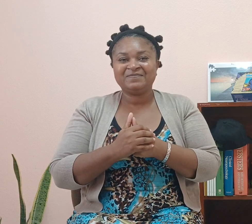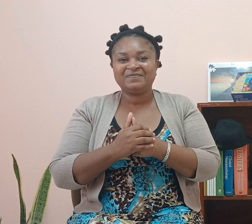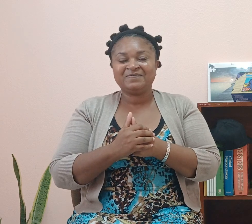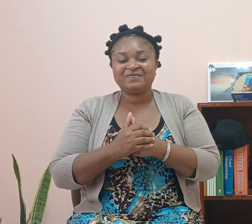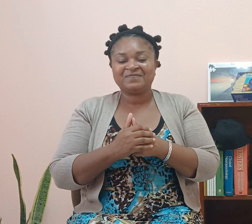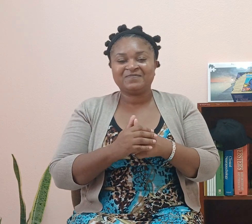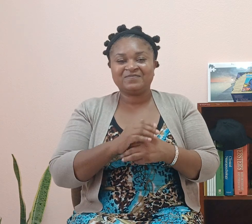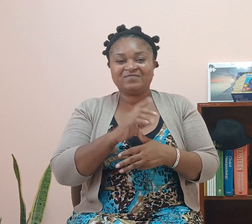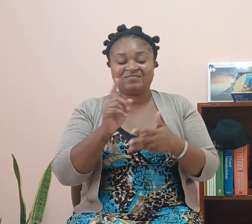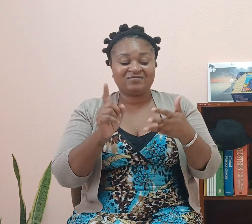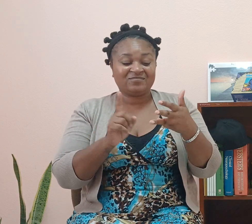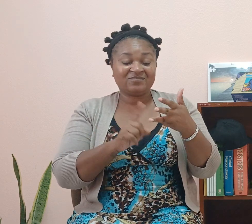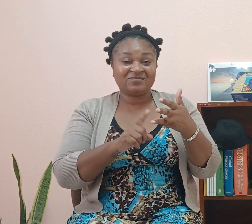Genesis 1:1,